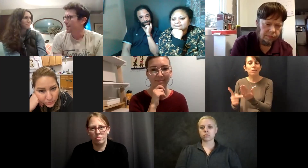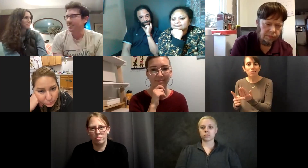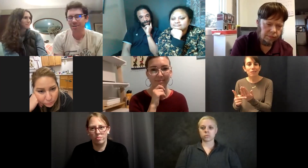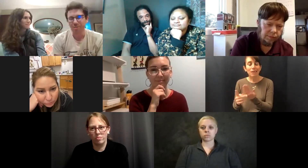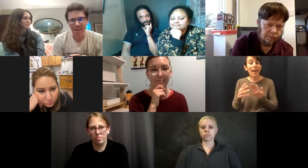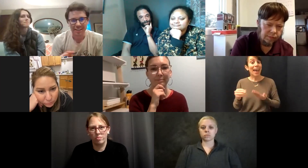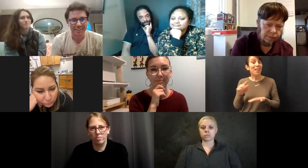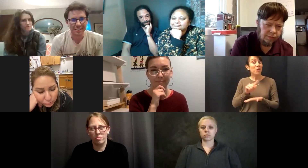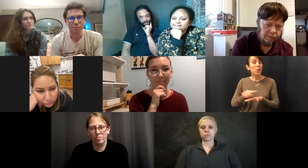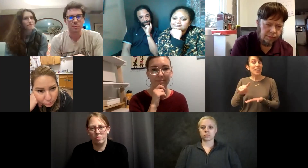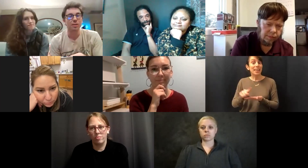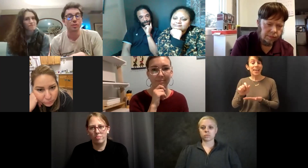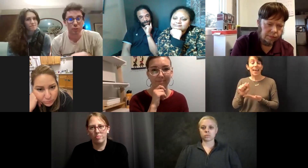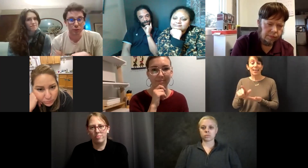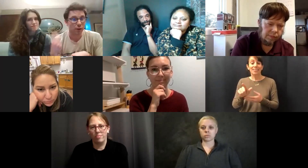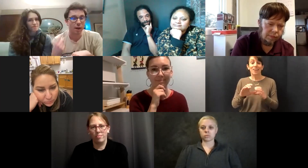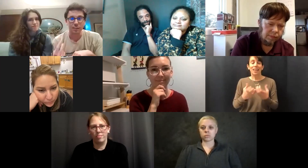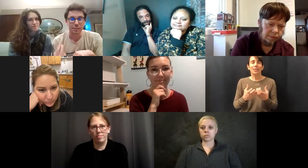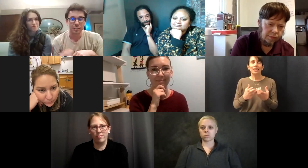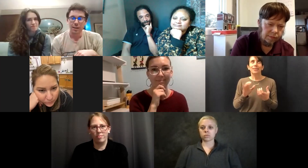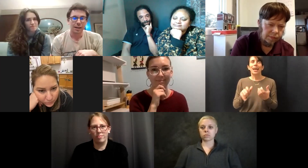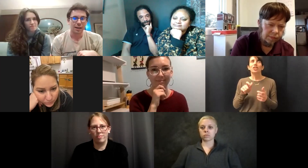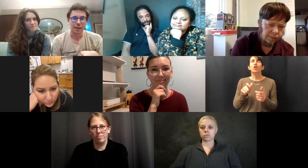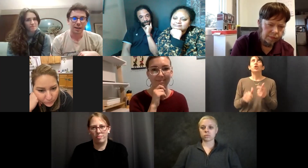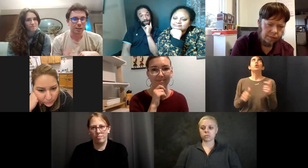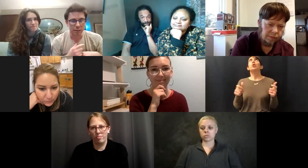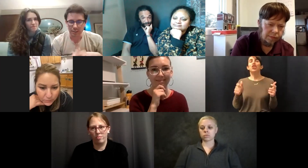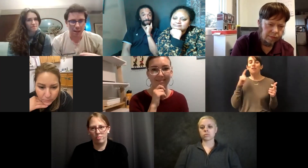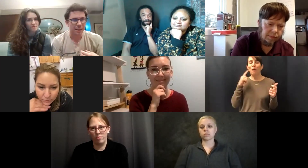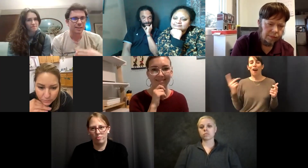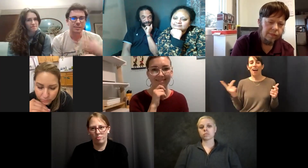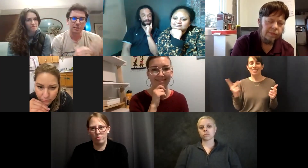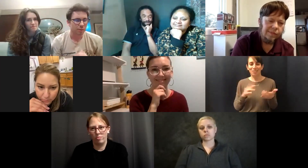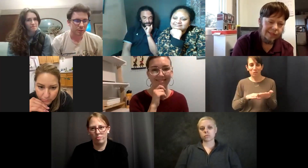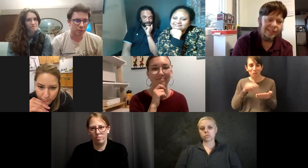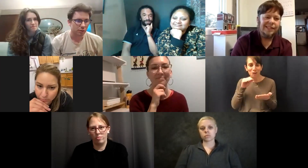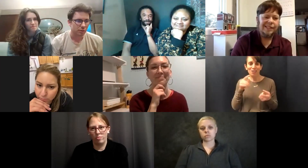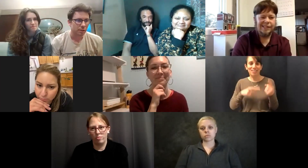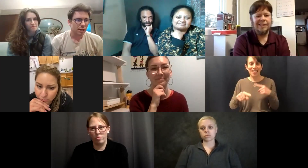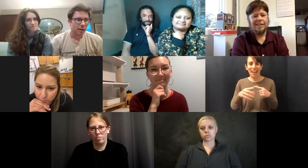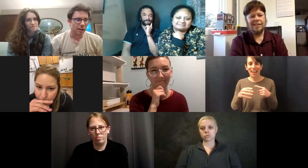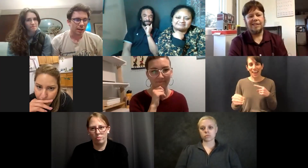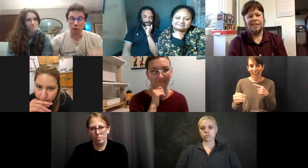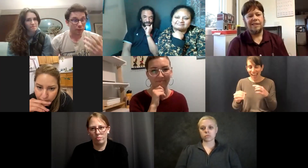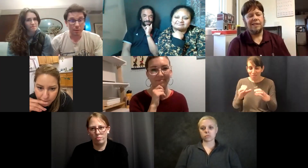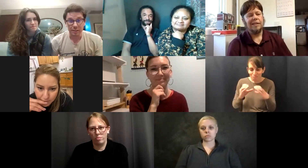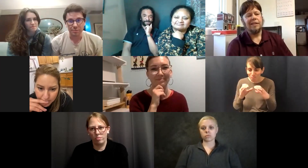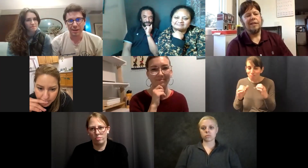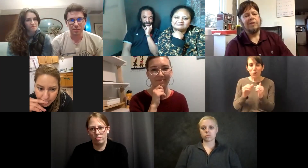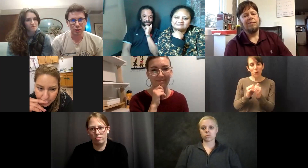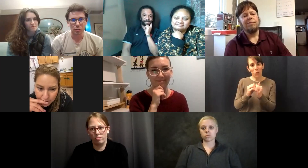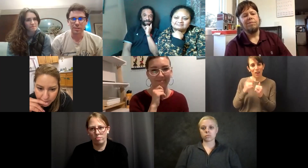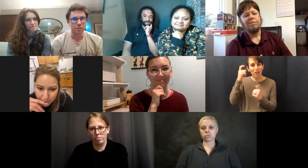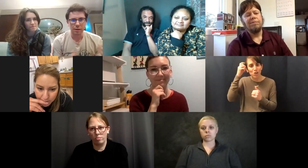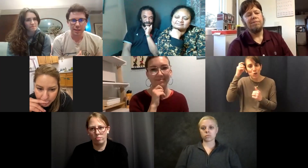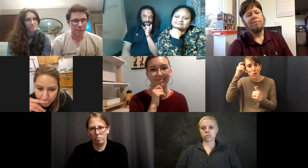weekly ASL classes have been huge for us in learning sign and speaking with June, and our families have been